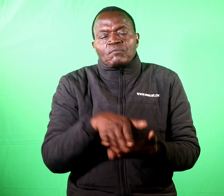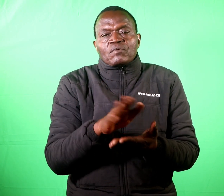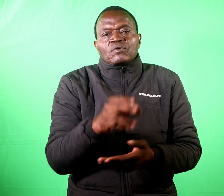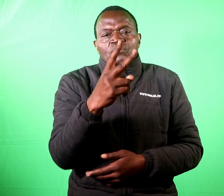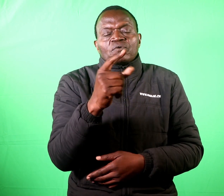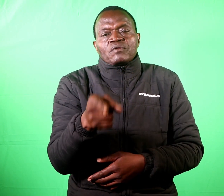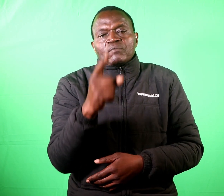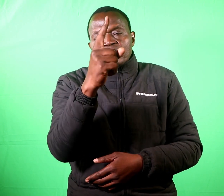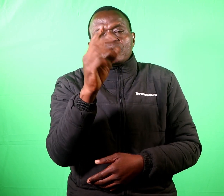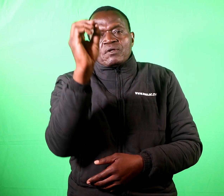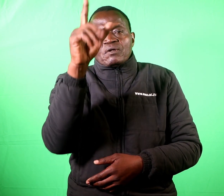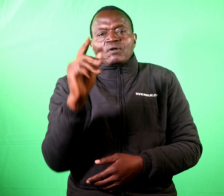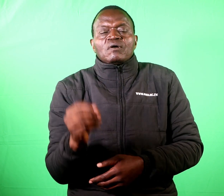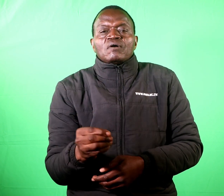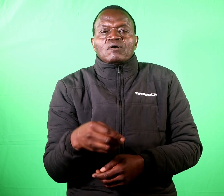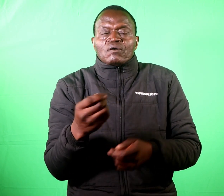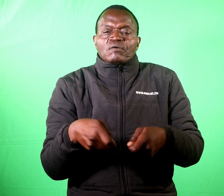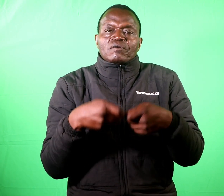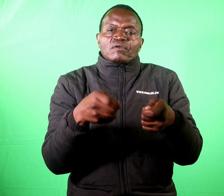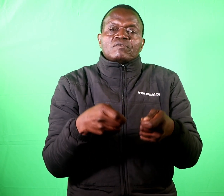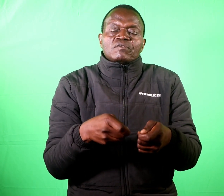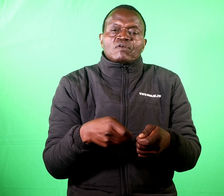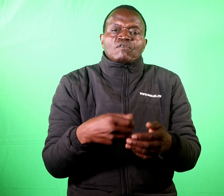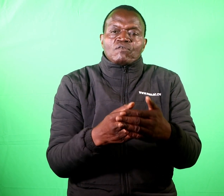20.1%, remittances or gifts from within Zimbabwe